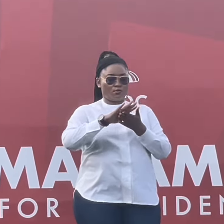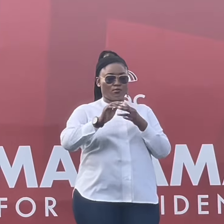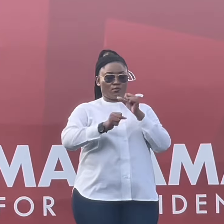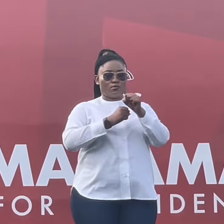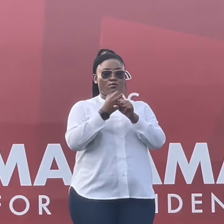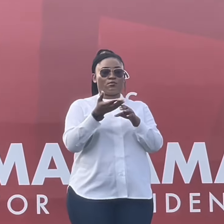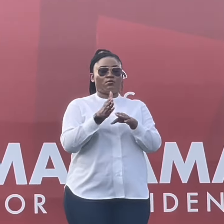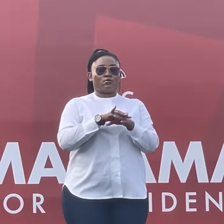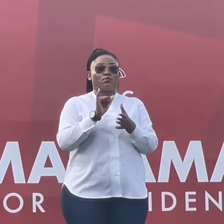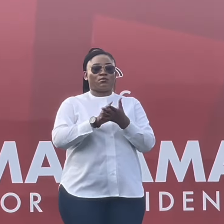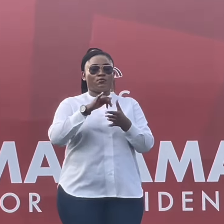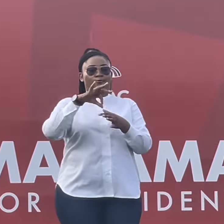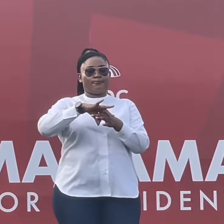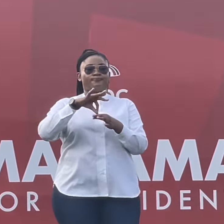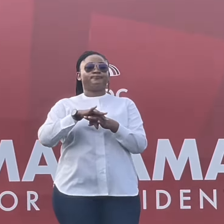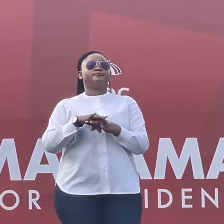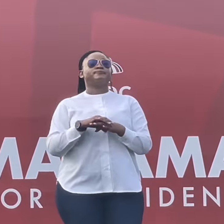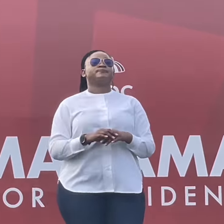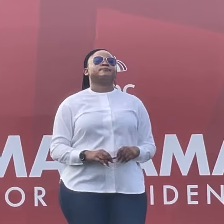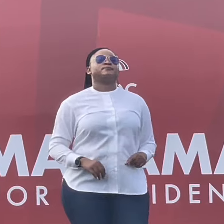before the election.